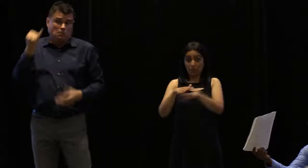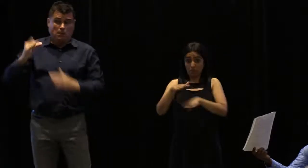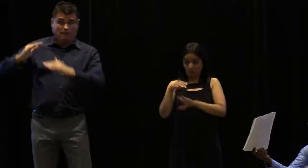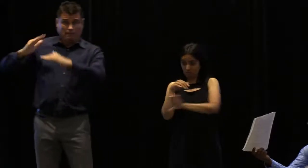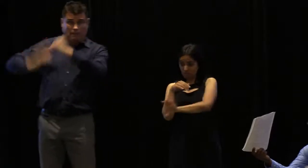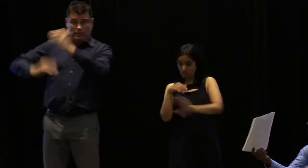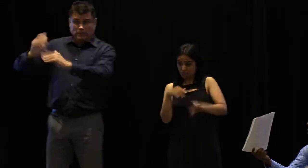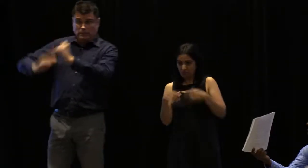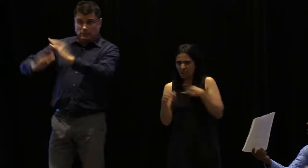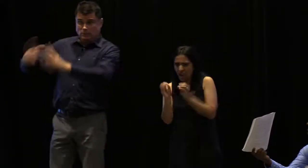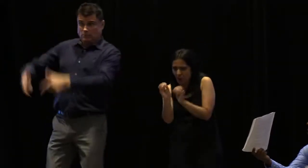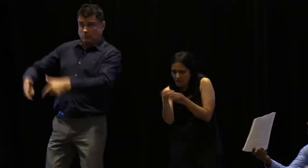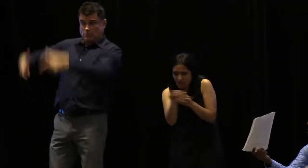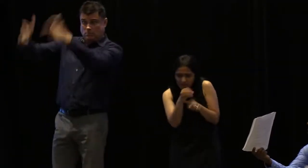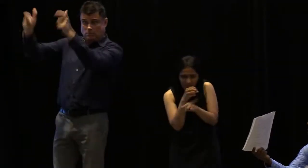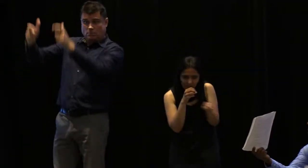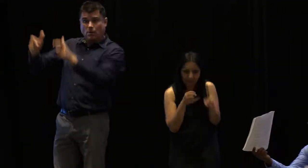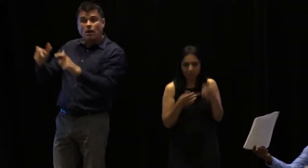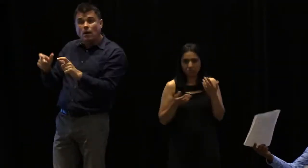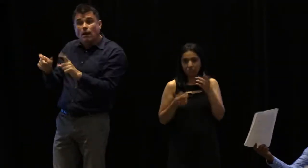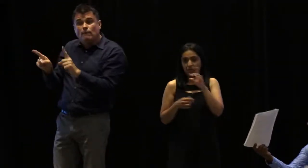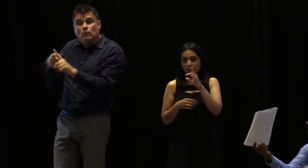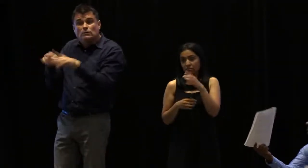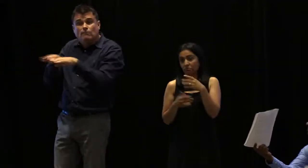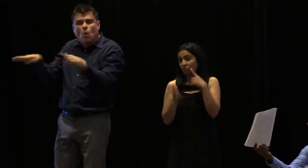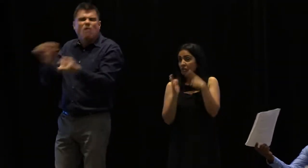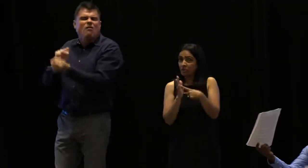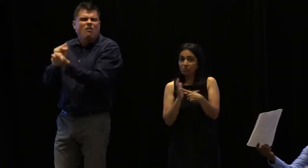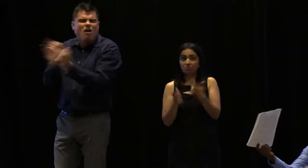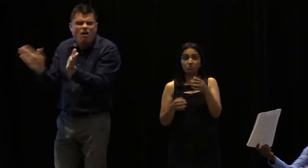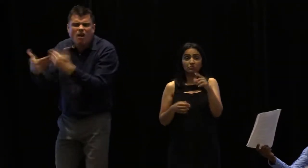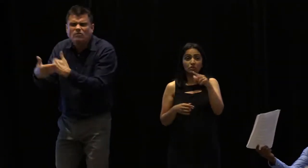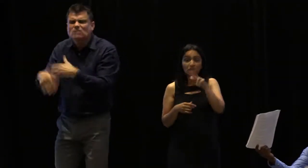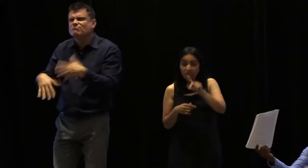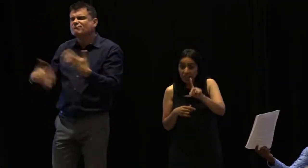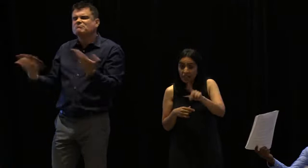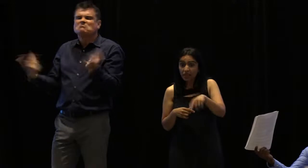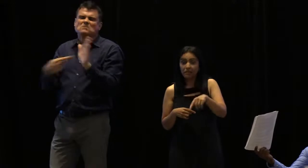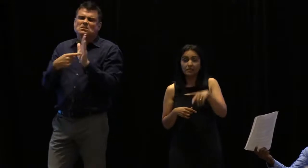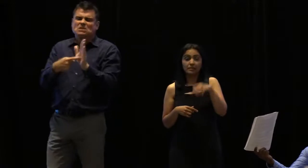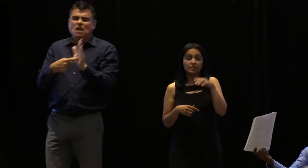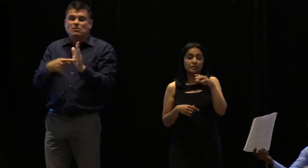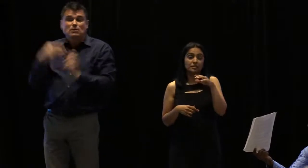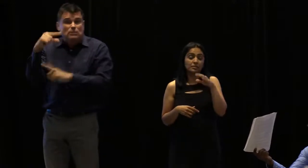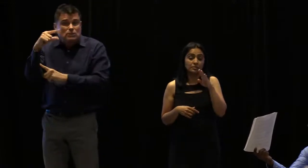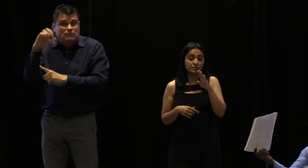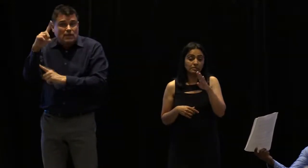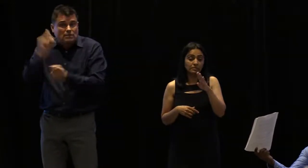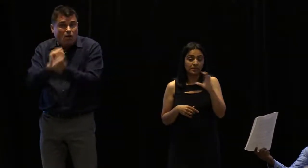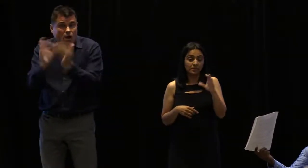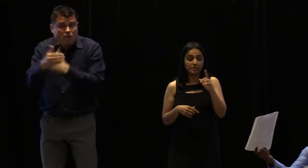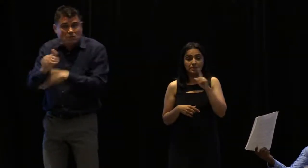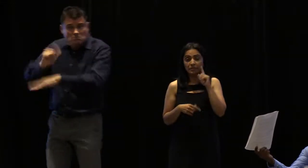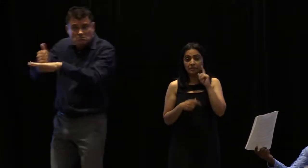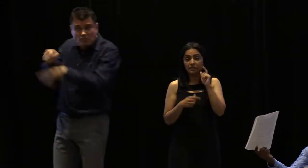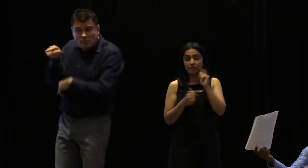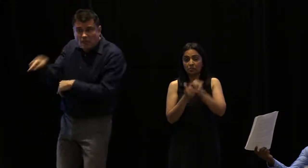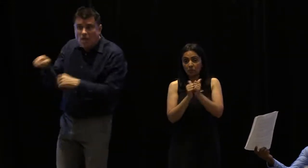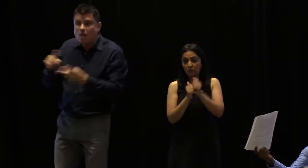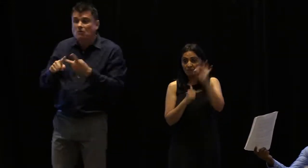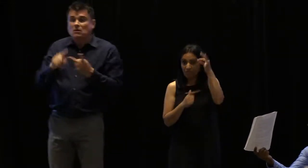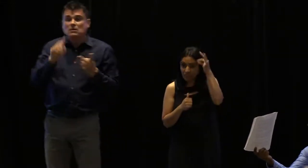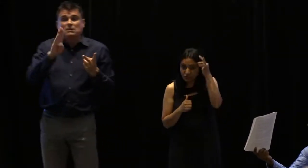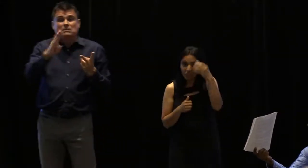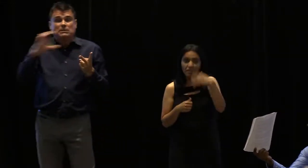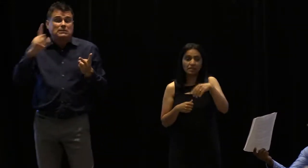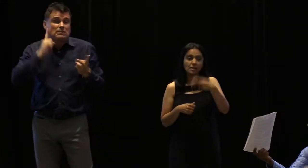We thought about, do we need to start a building where the first couple of floors can be offices, where GVAD could have an office,